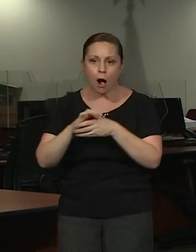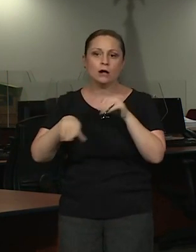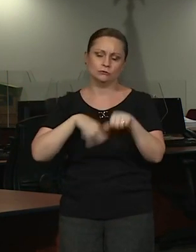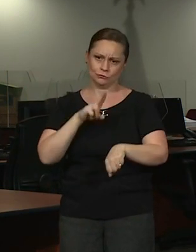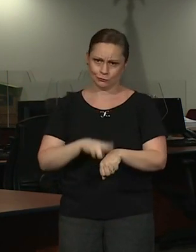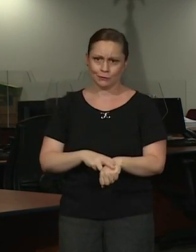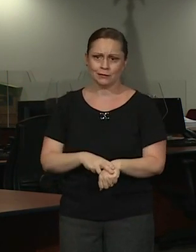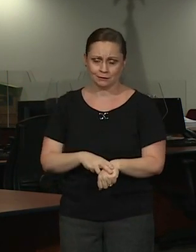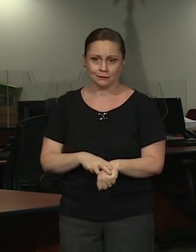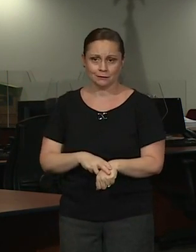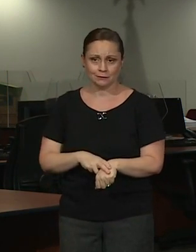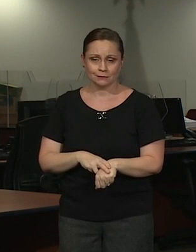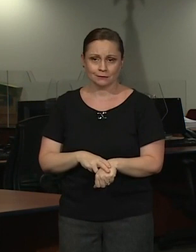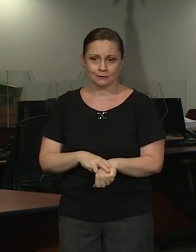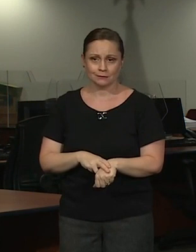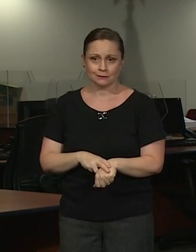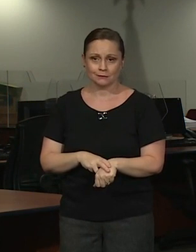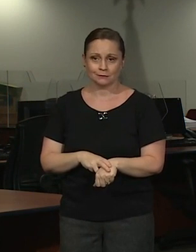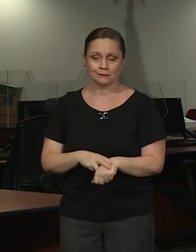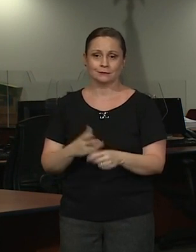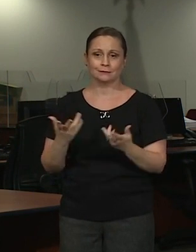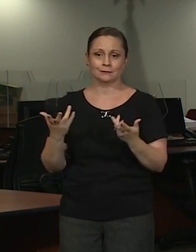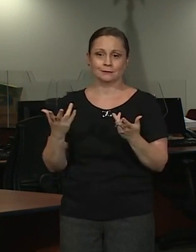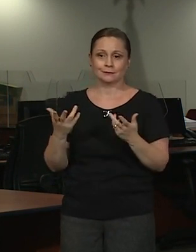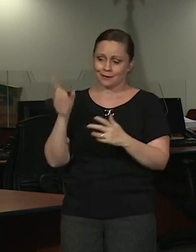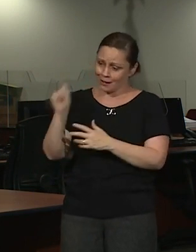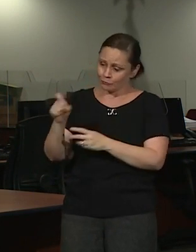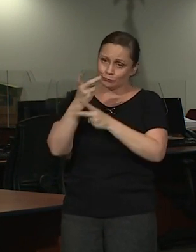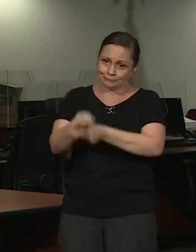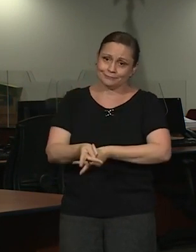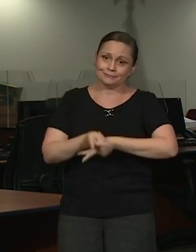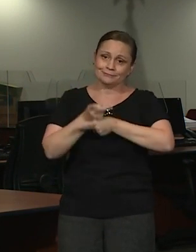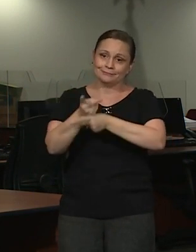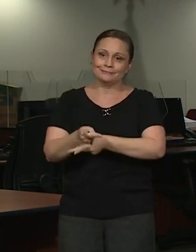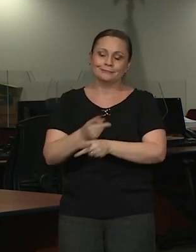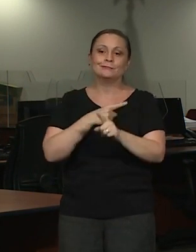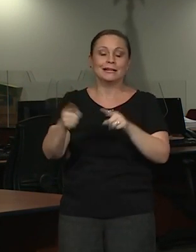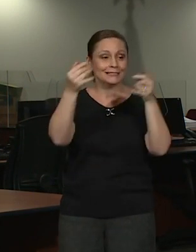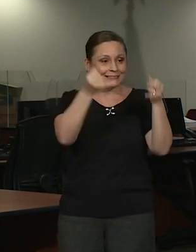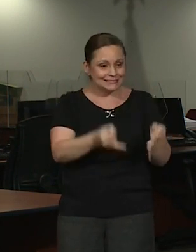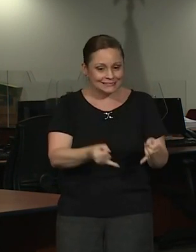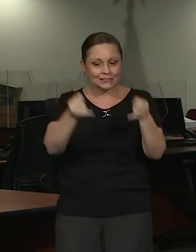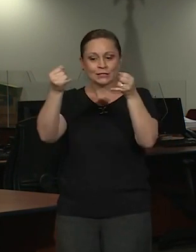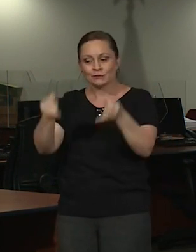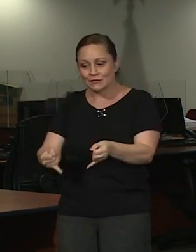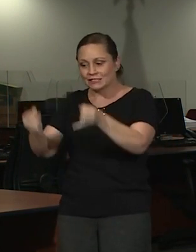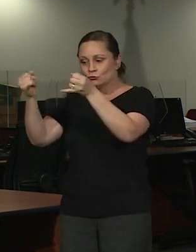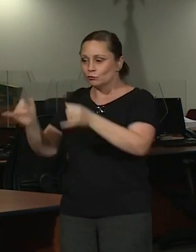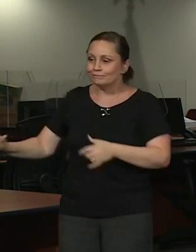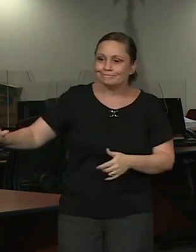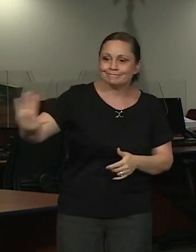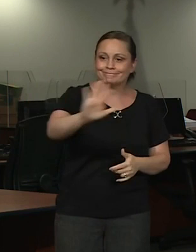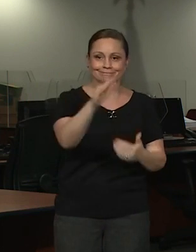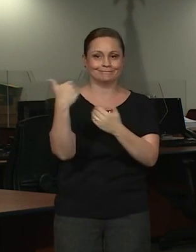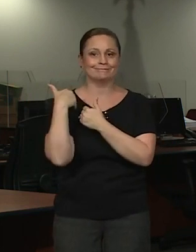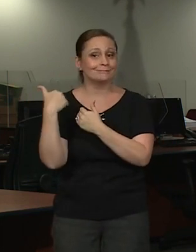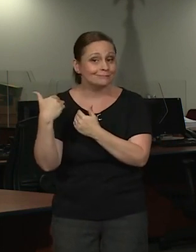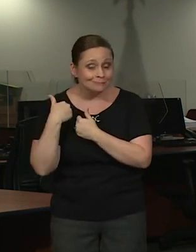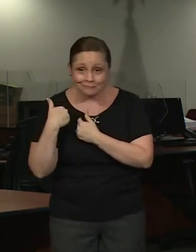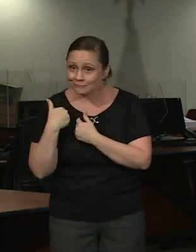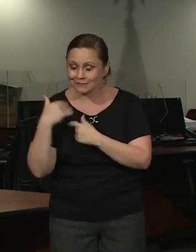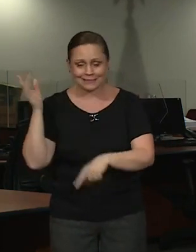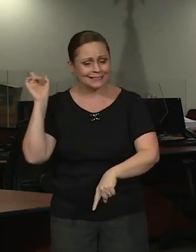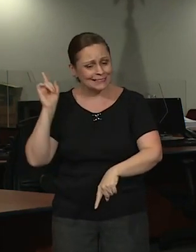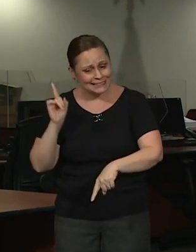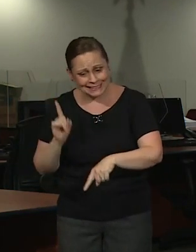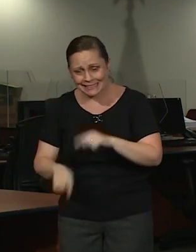course. You have to be careful, but it's up to every individual. There's no power that can make